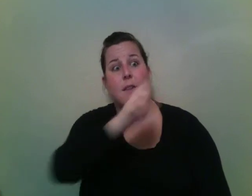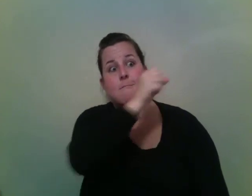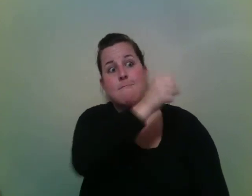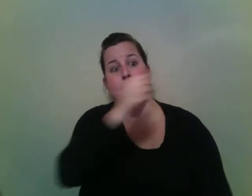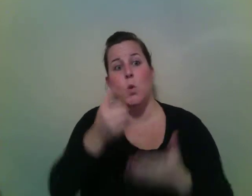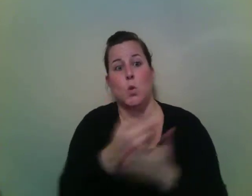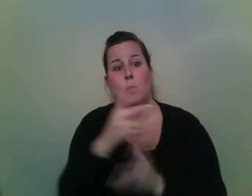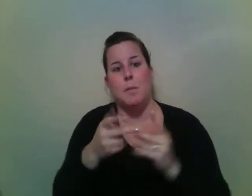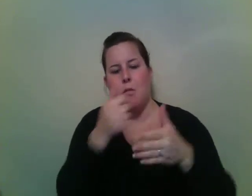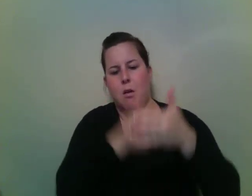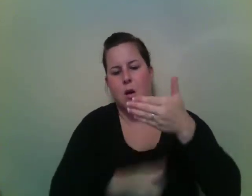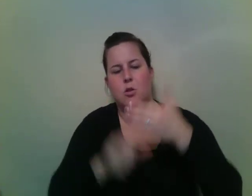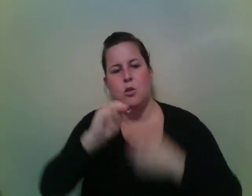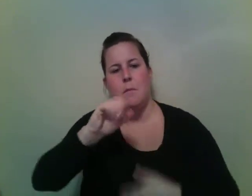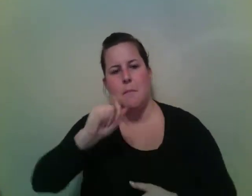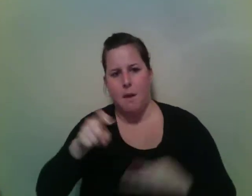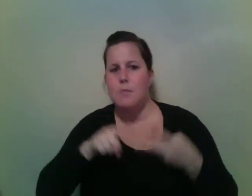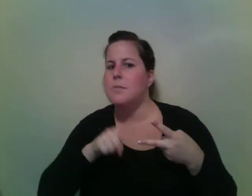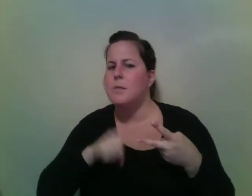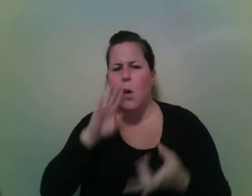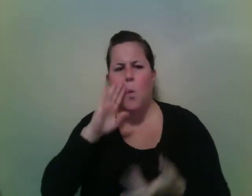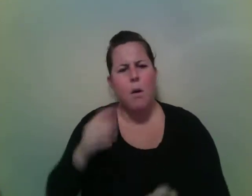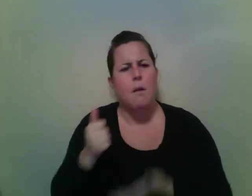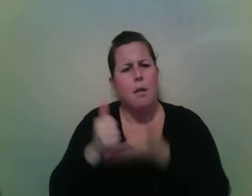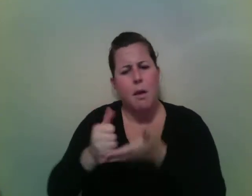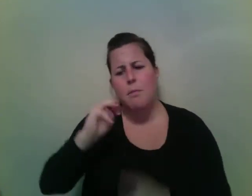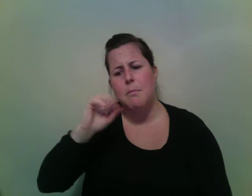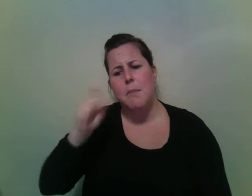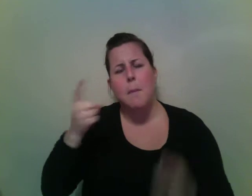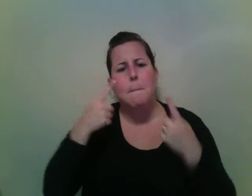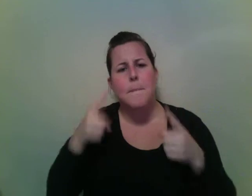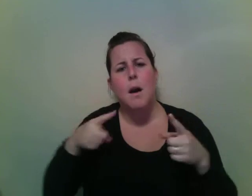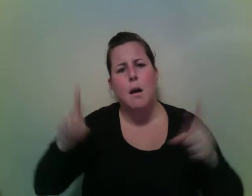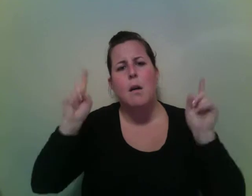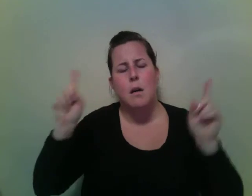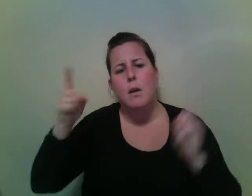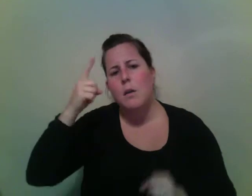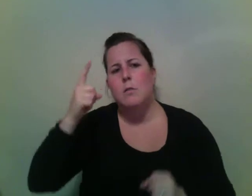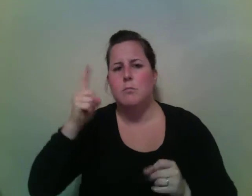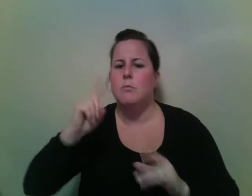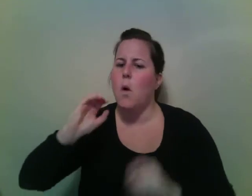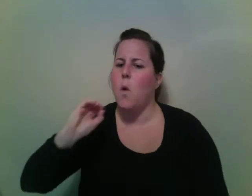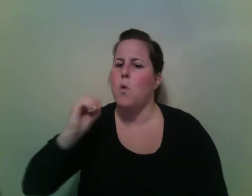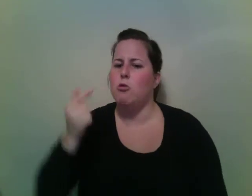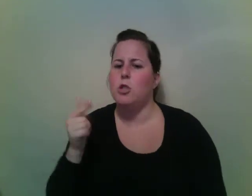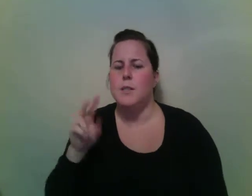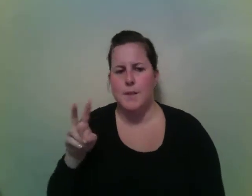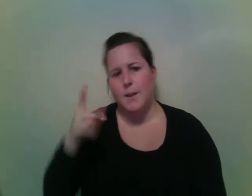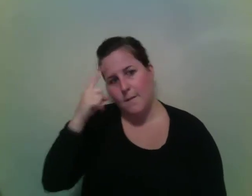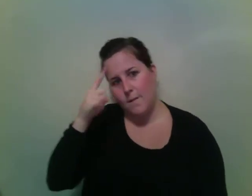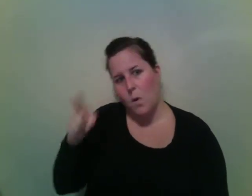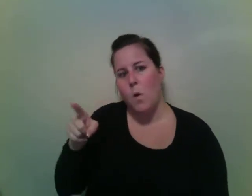remember, that would help Max achieve the required overall group volume in order for Jane to get